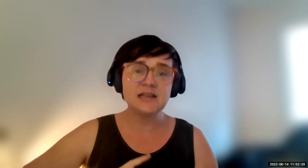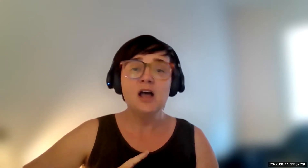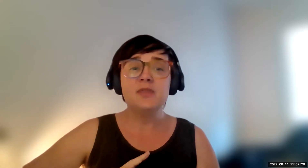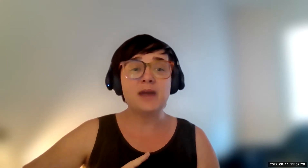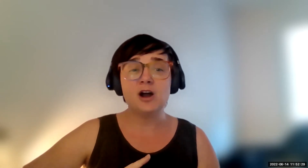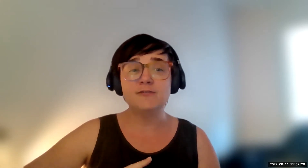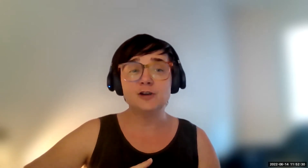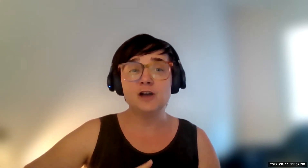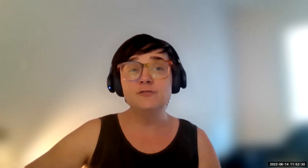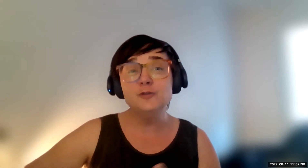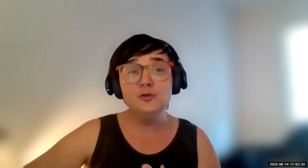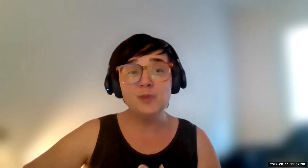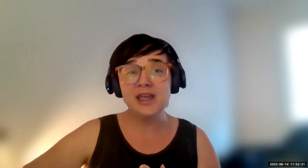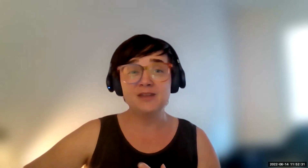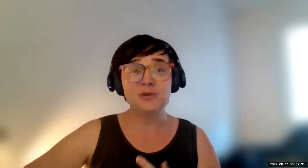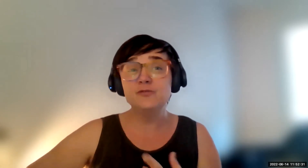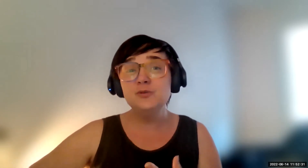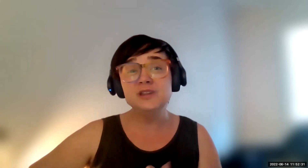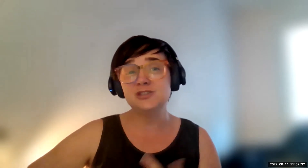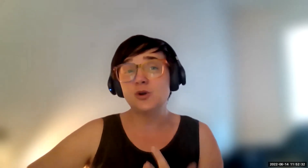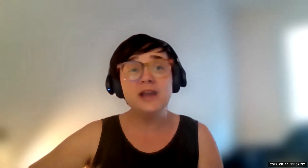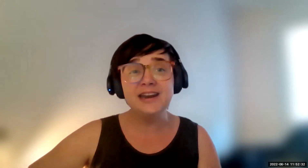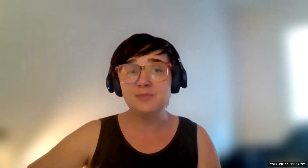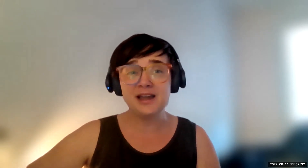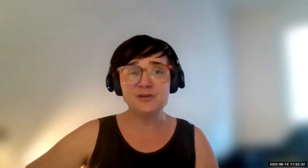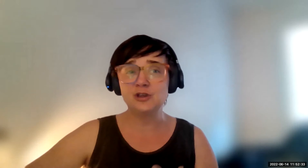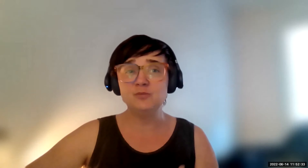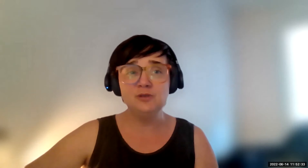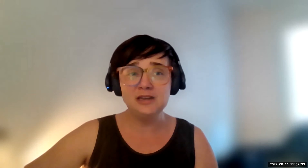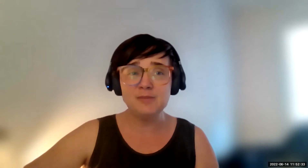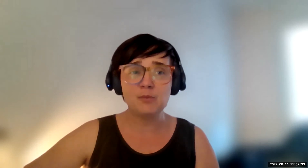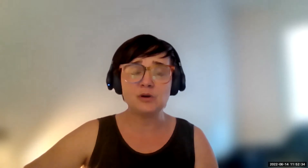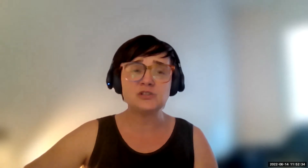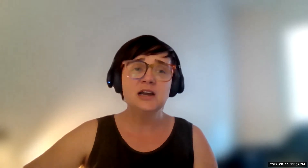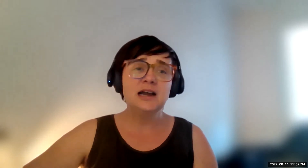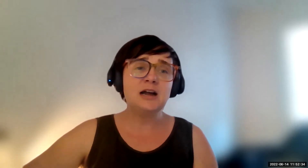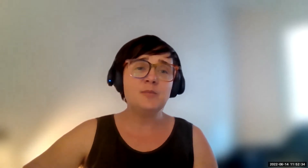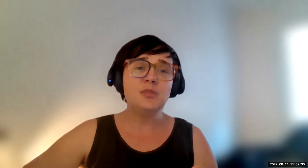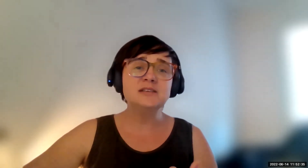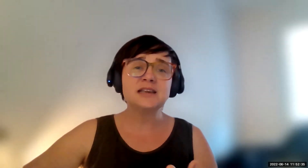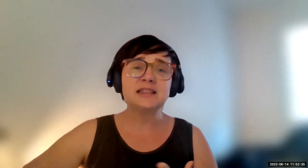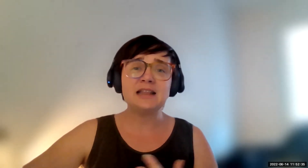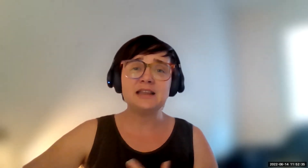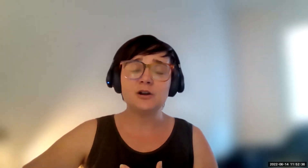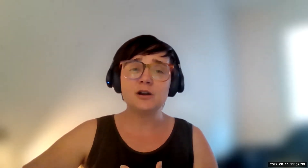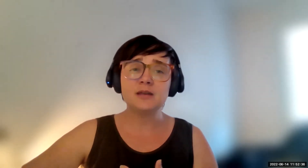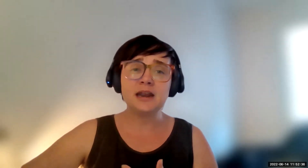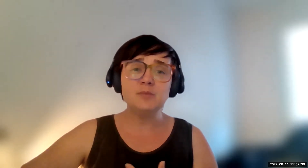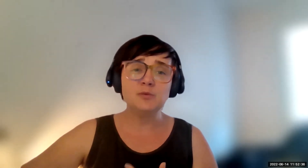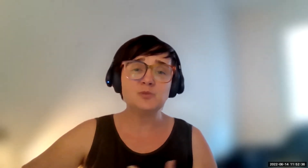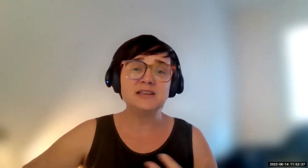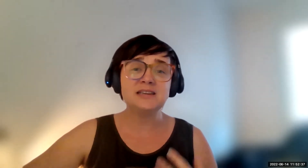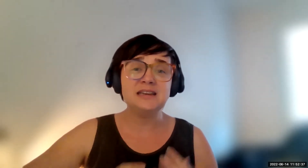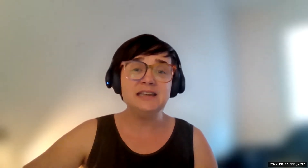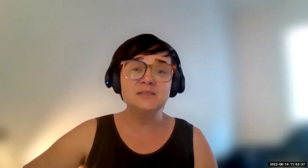experiencing homelessness. They might offer a food bank with food that is donated by other community members. Things like that that